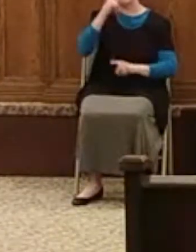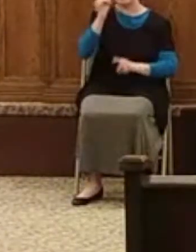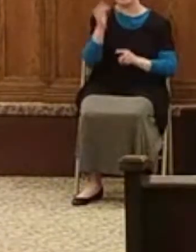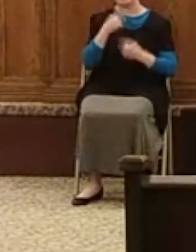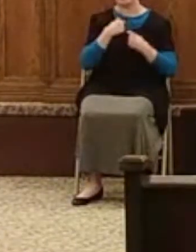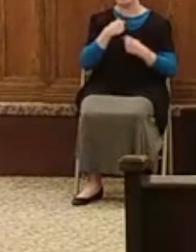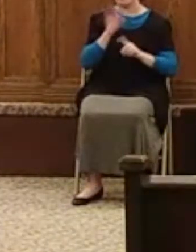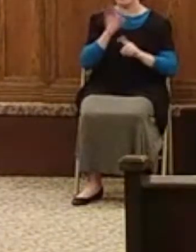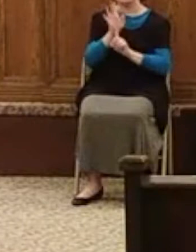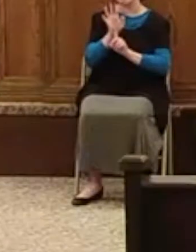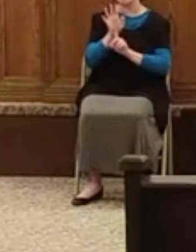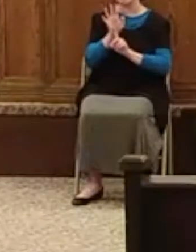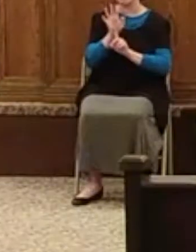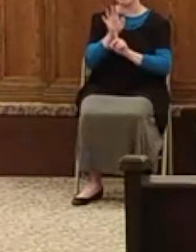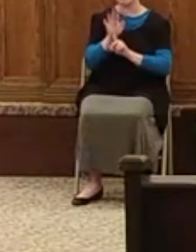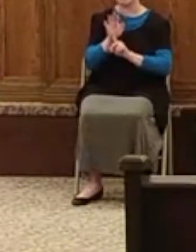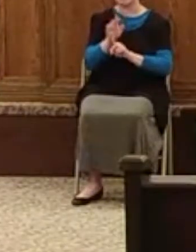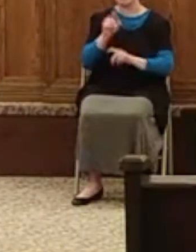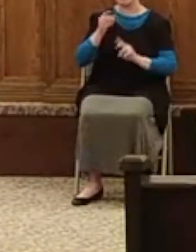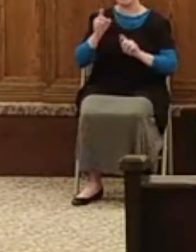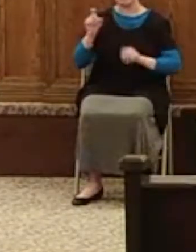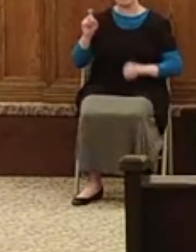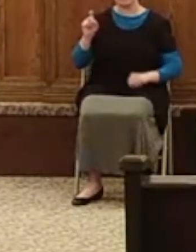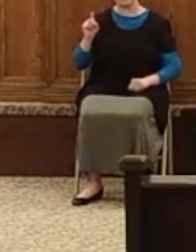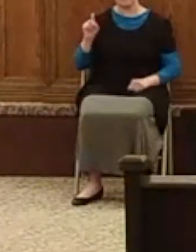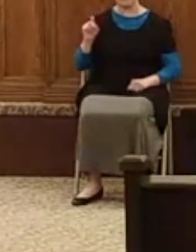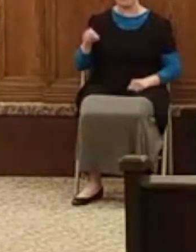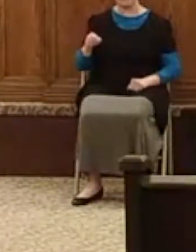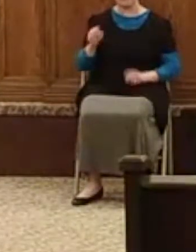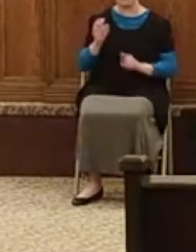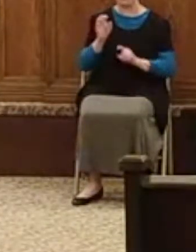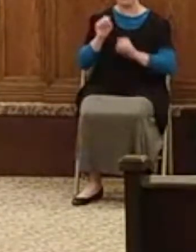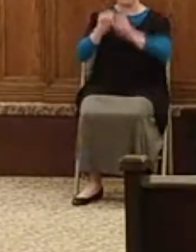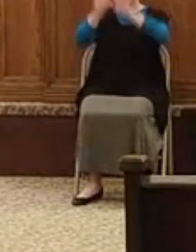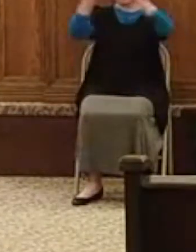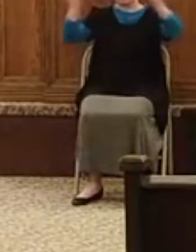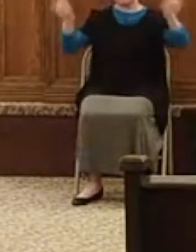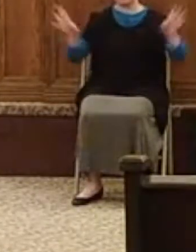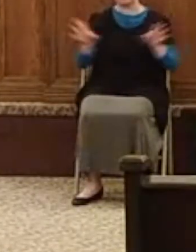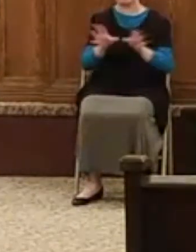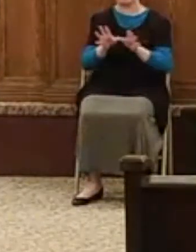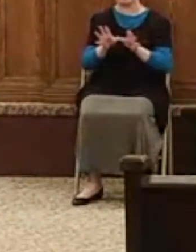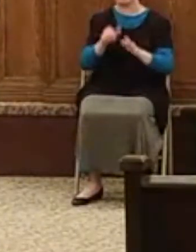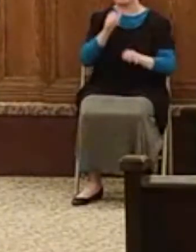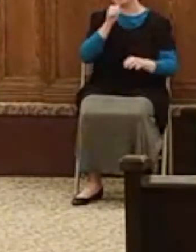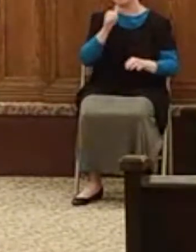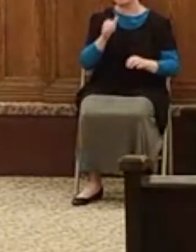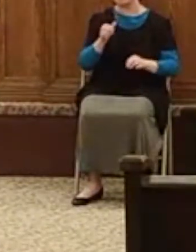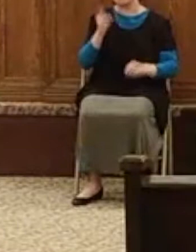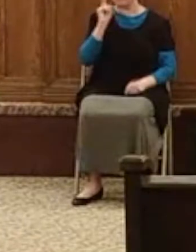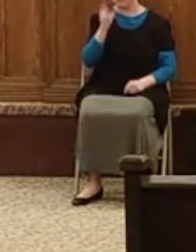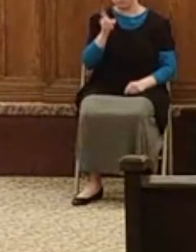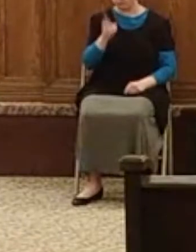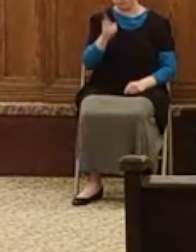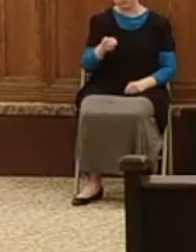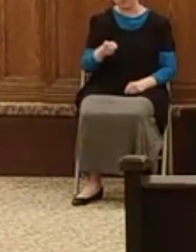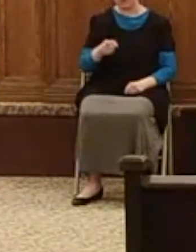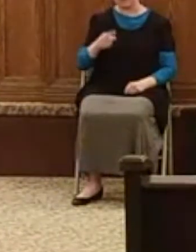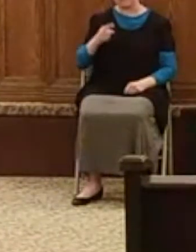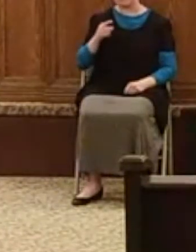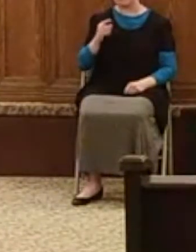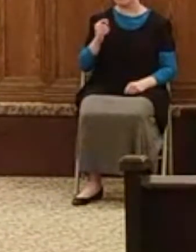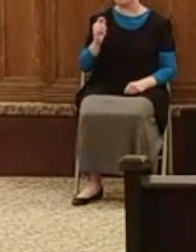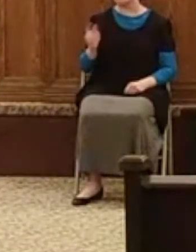Say it with me. A candle. What this city needs is a light. They don't need to be condemned.